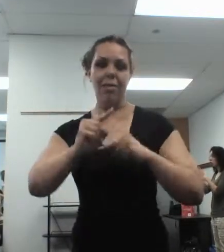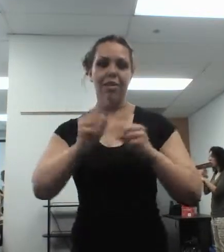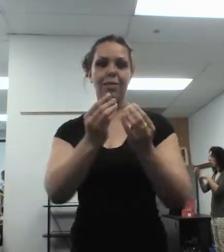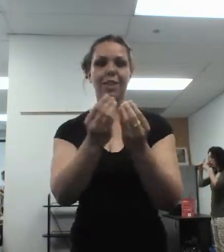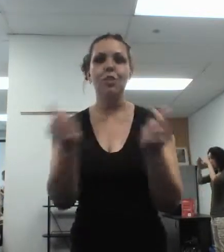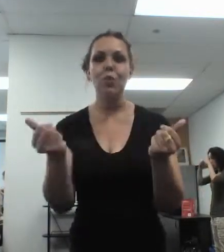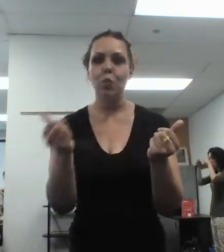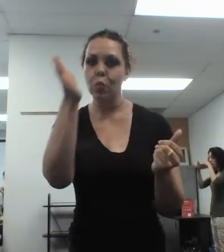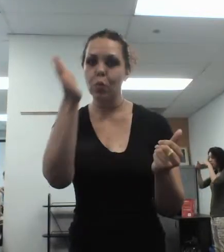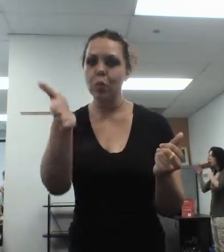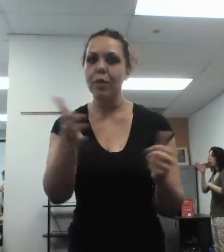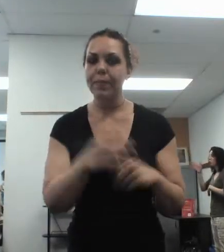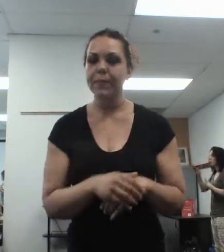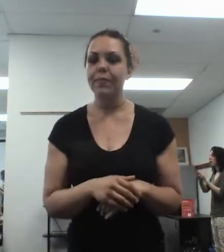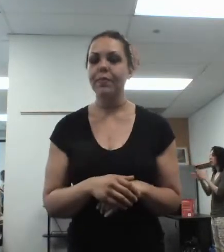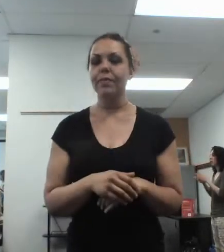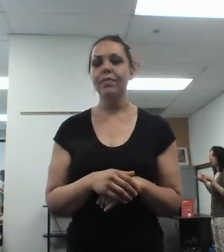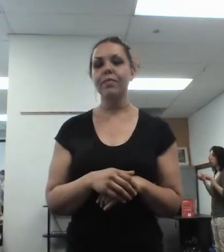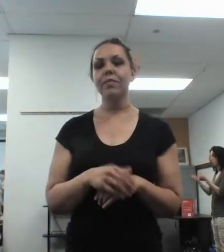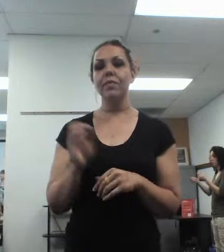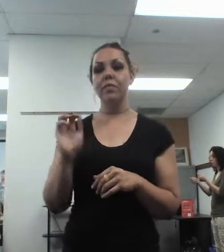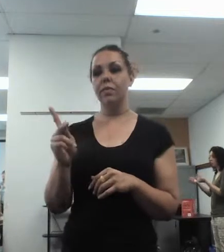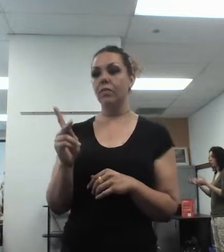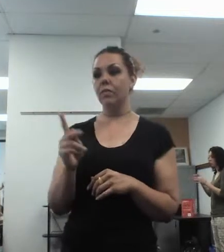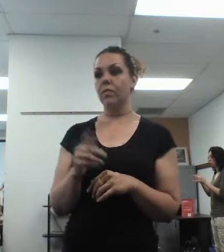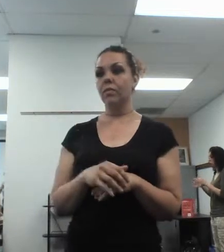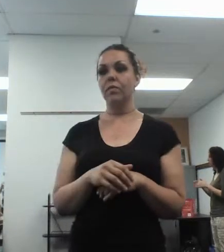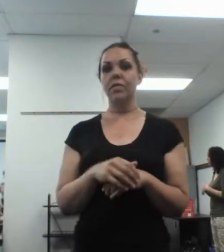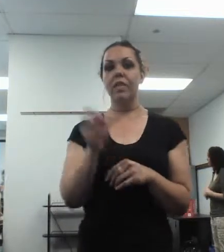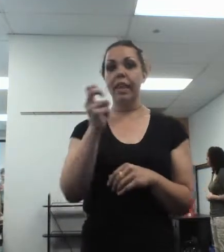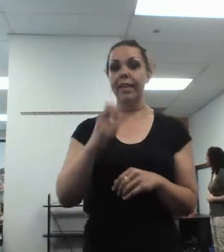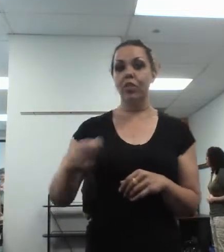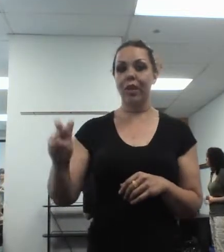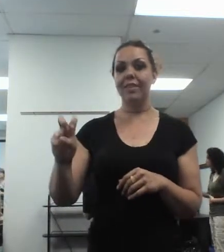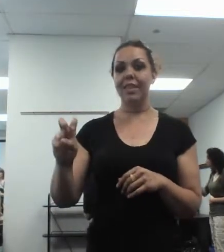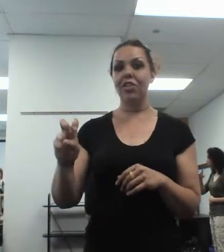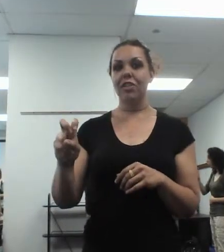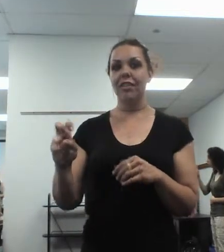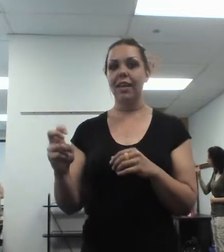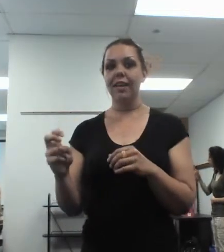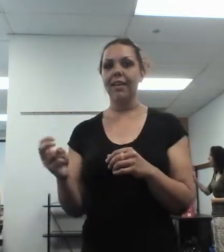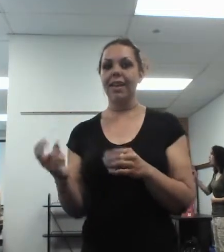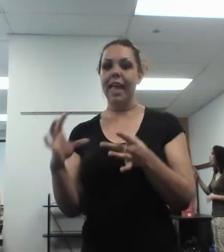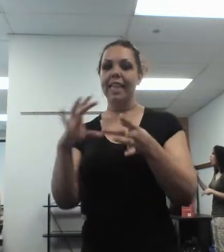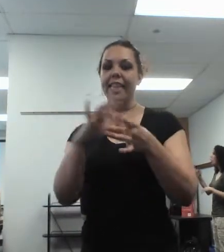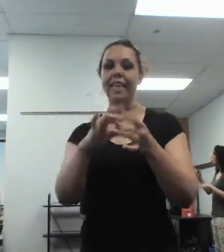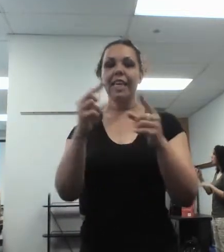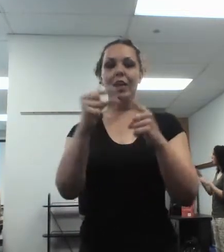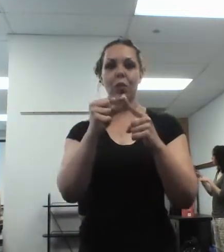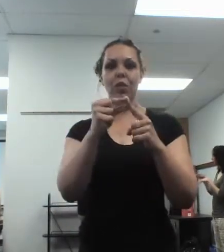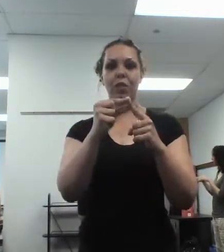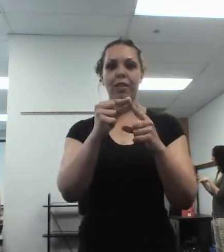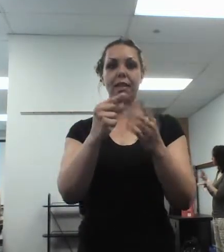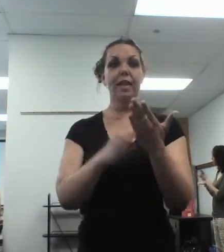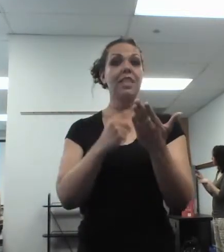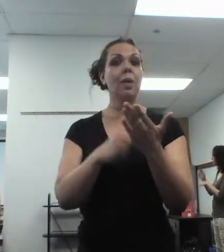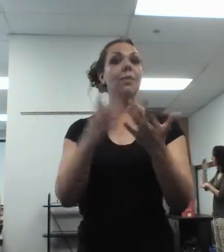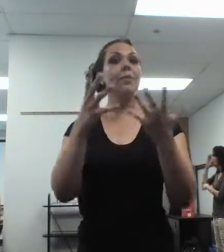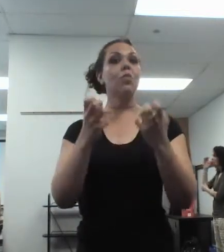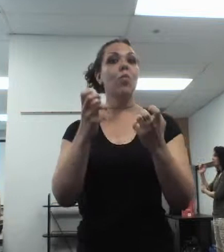And transition, linking words. Sometimes want to add a transition,